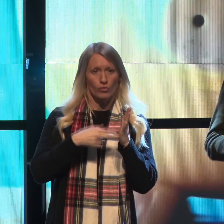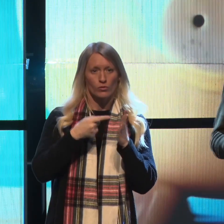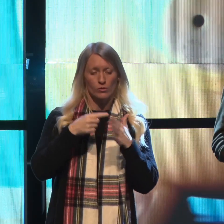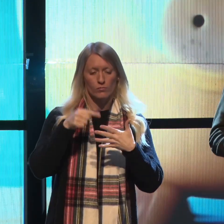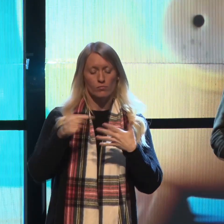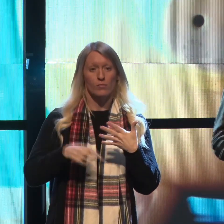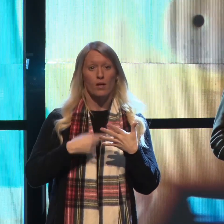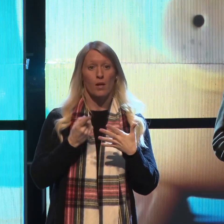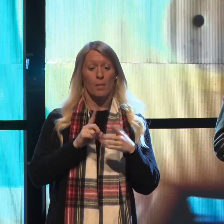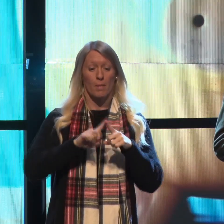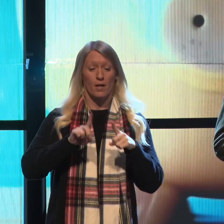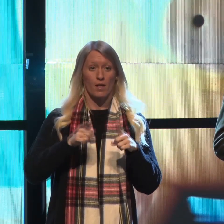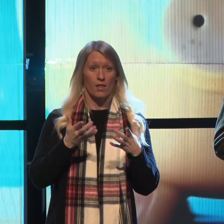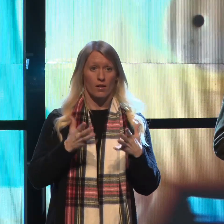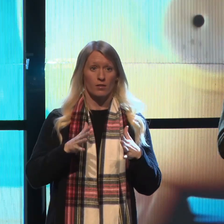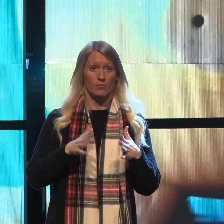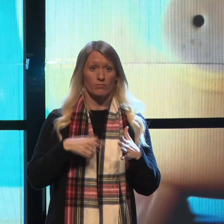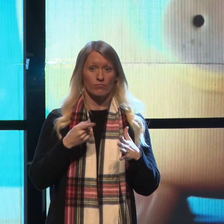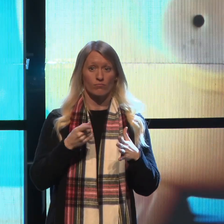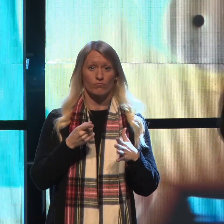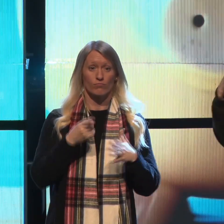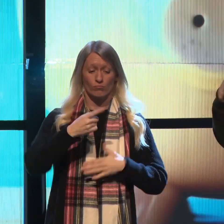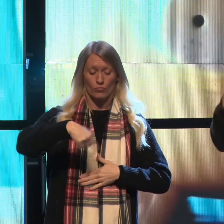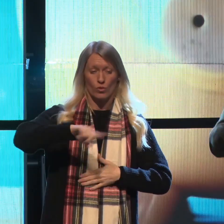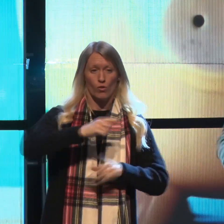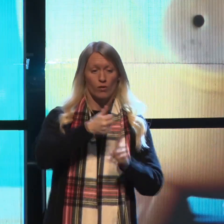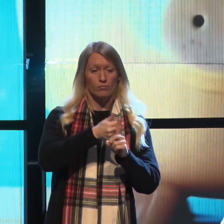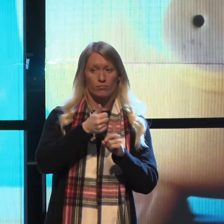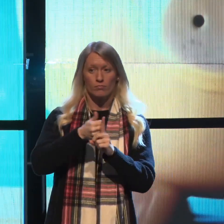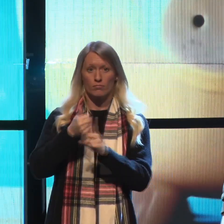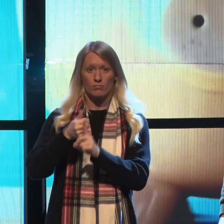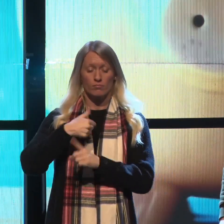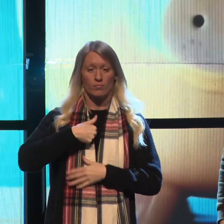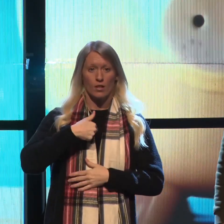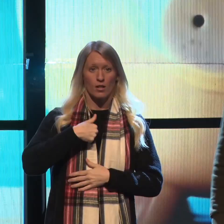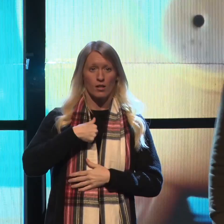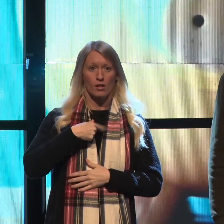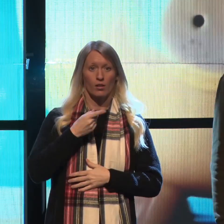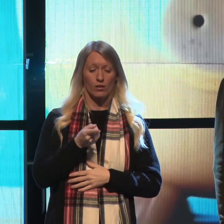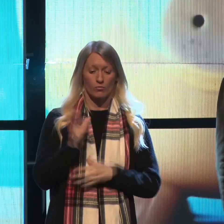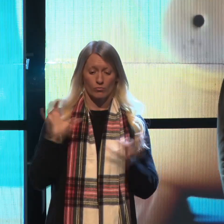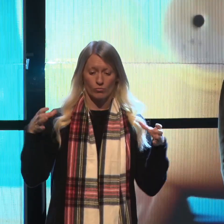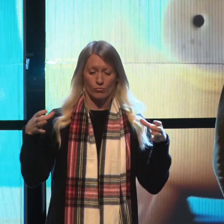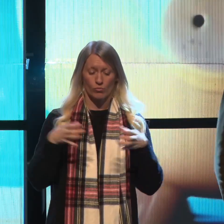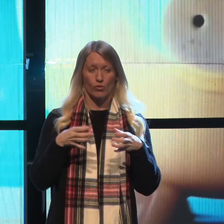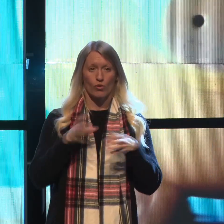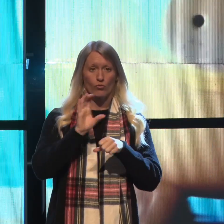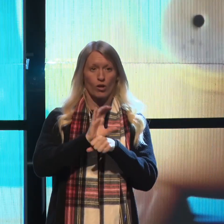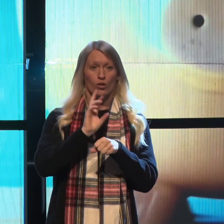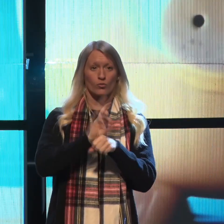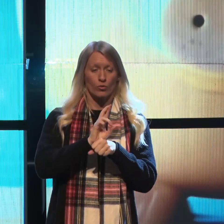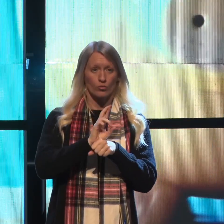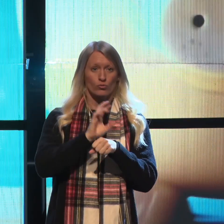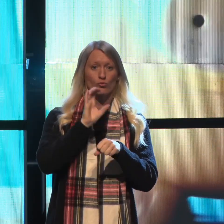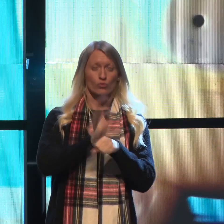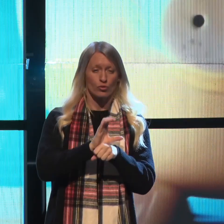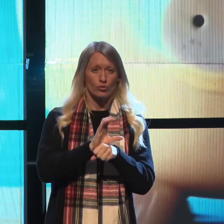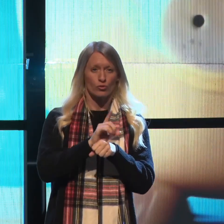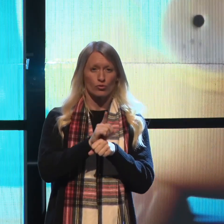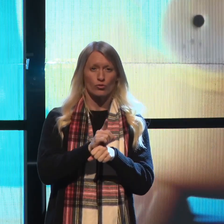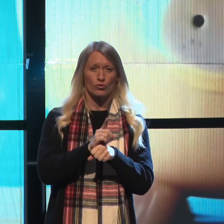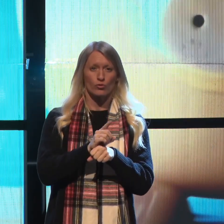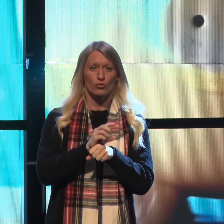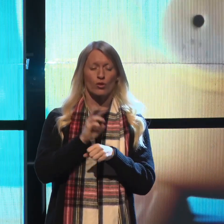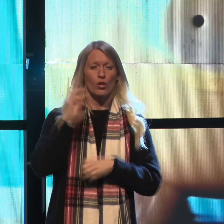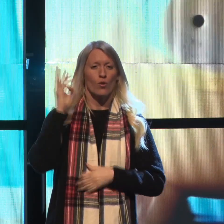are Crossroads Church. And we have these three concentric circles. What is our big why? Why do we exist?